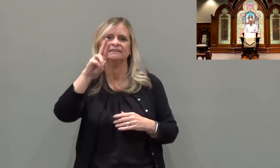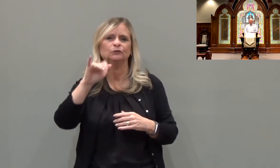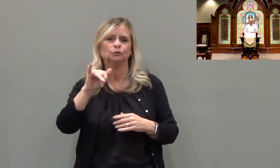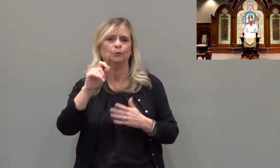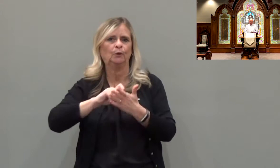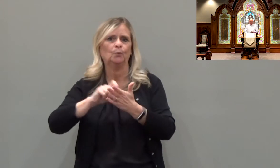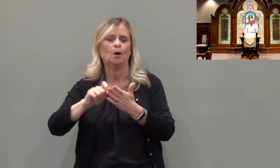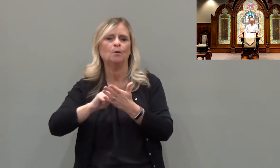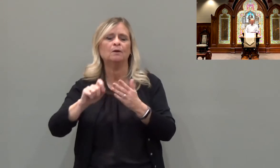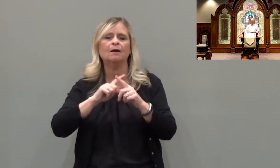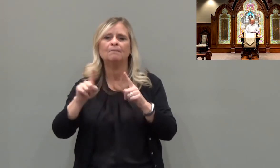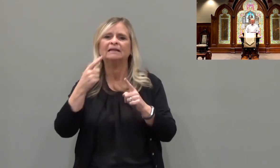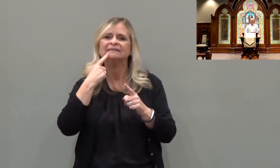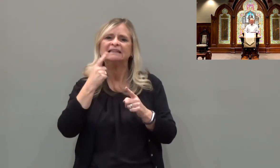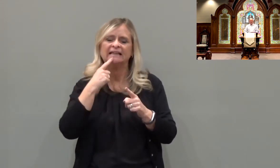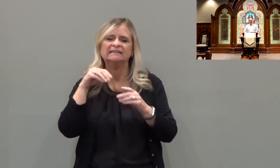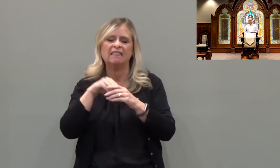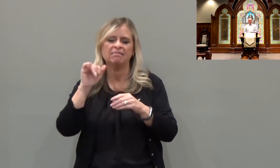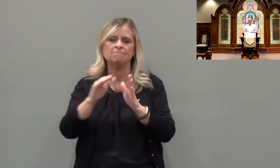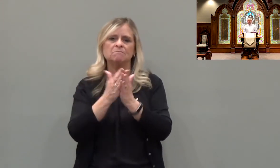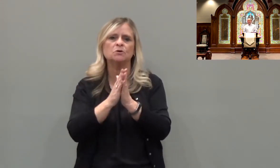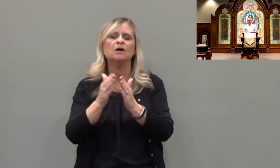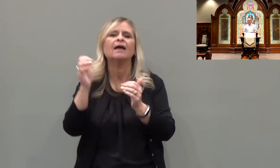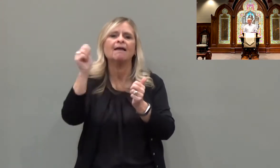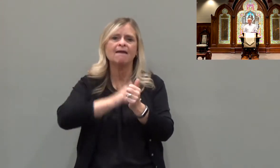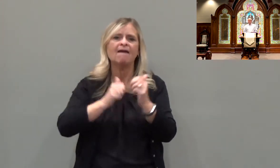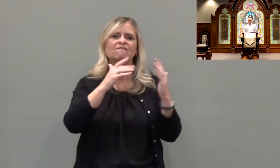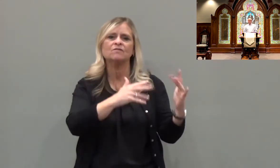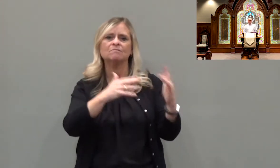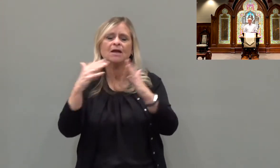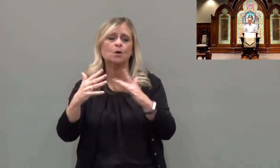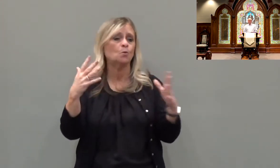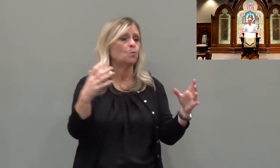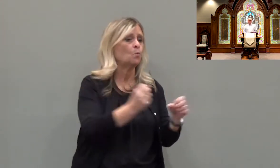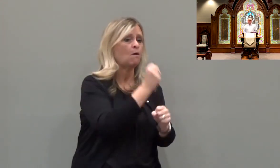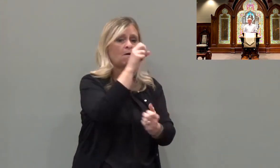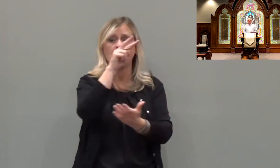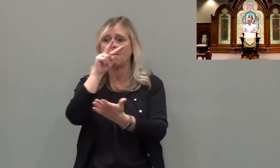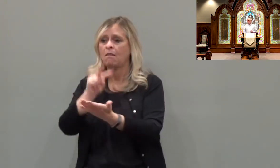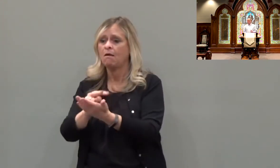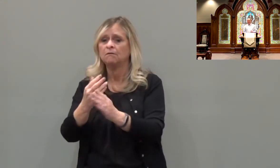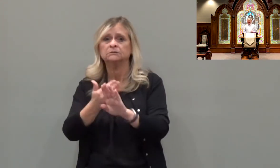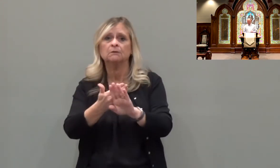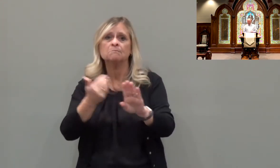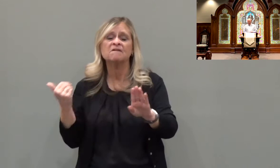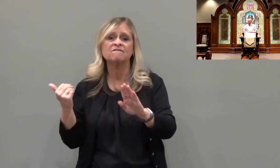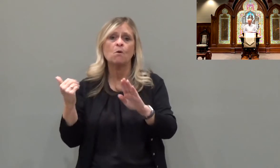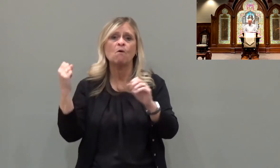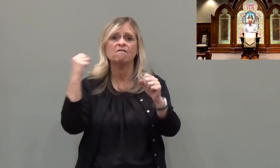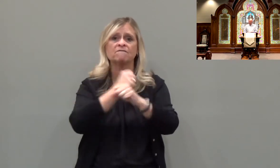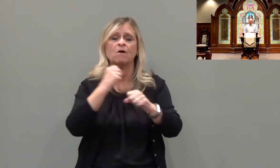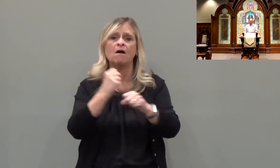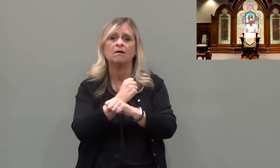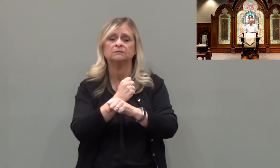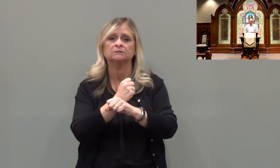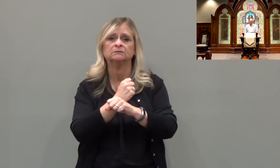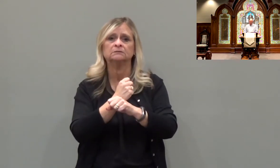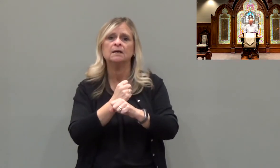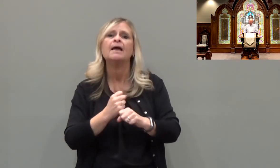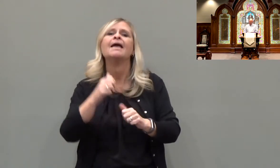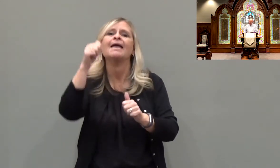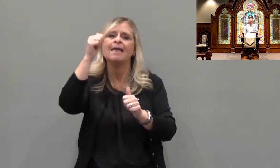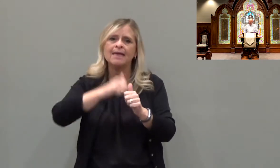won or lost before it is fought. Every battle is won